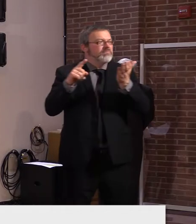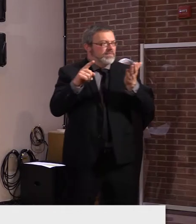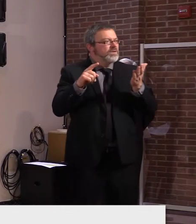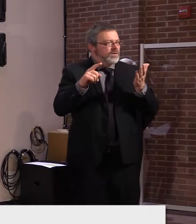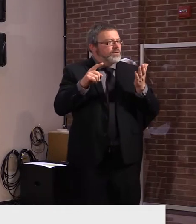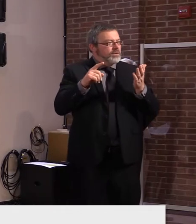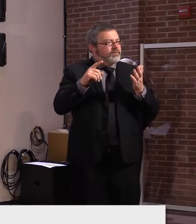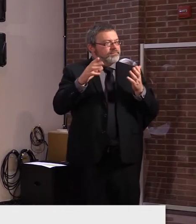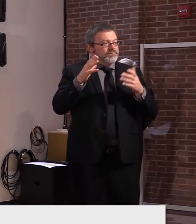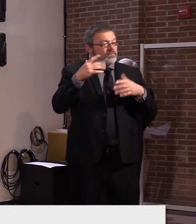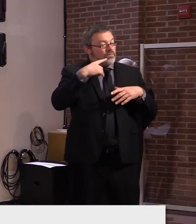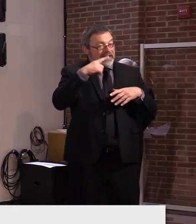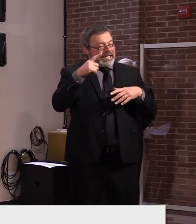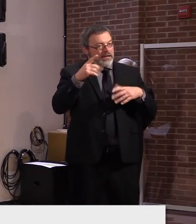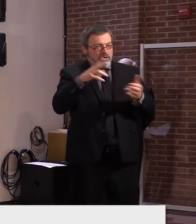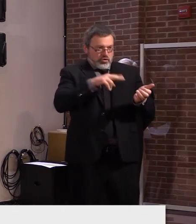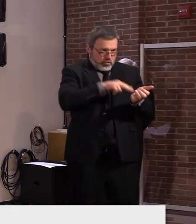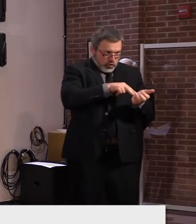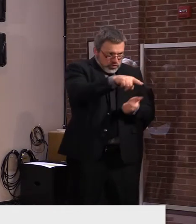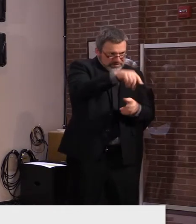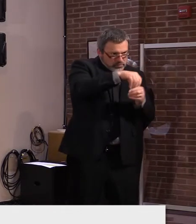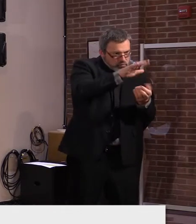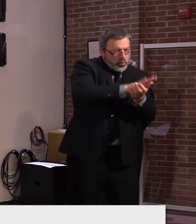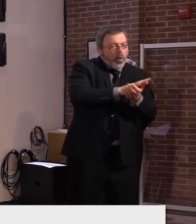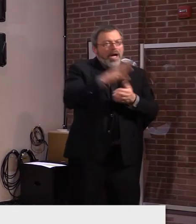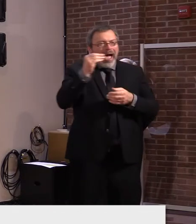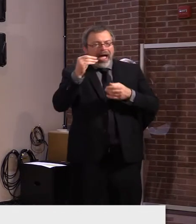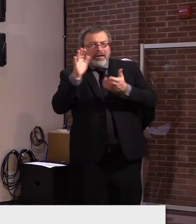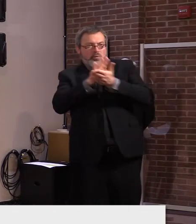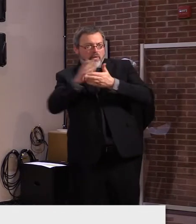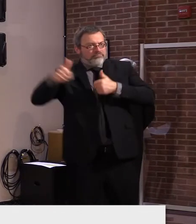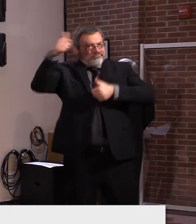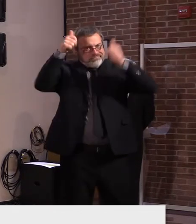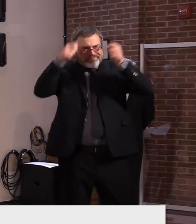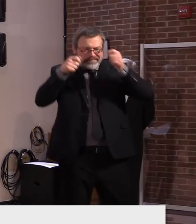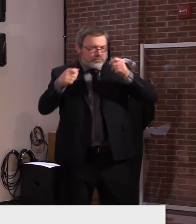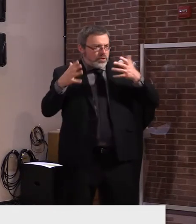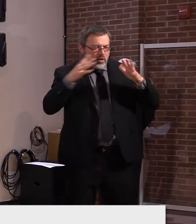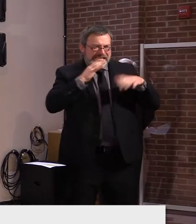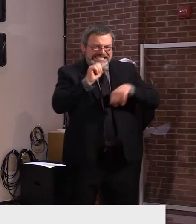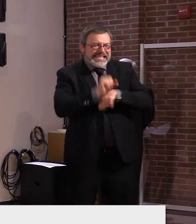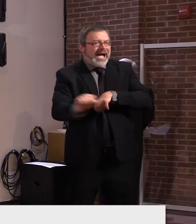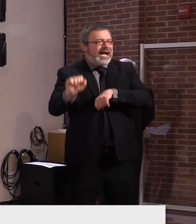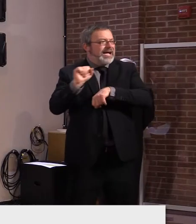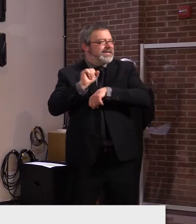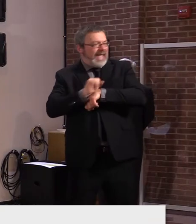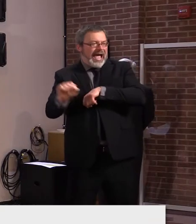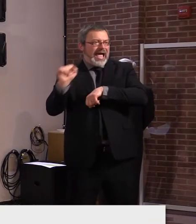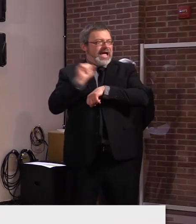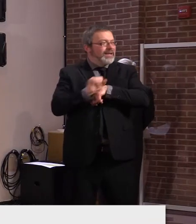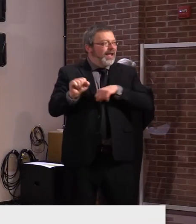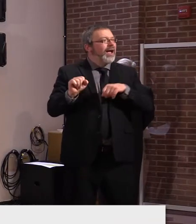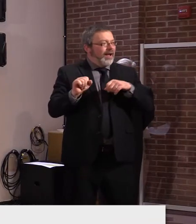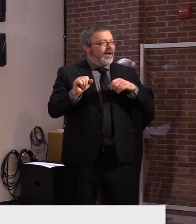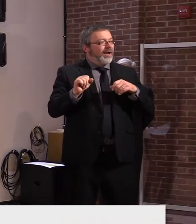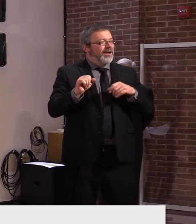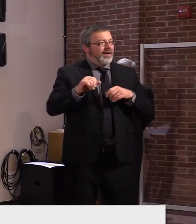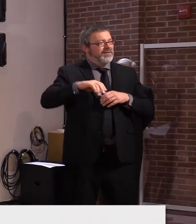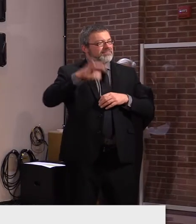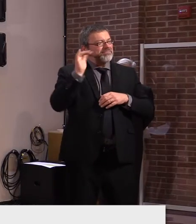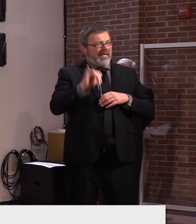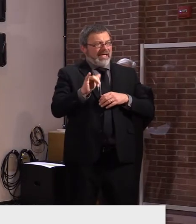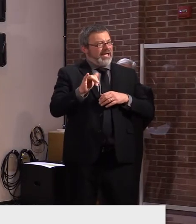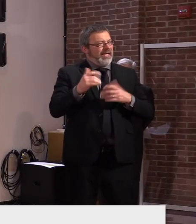administrators. The lack of precision in contact tracing, particularly with the greater transmissibility of the Delta variant, has not